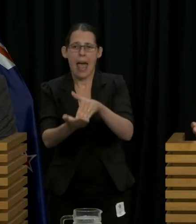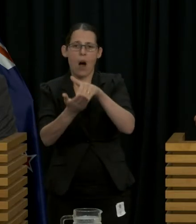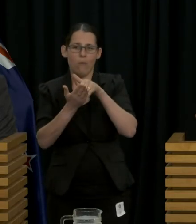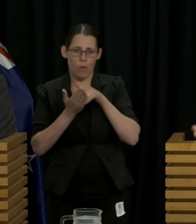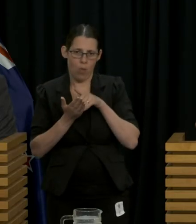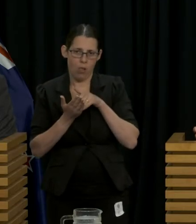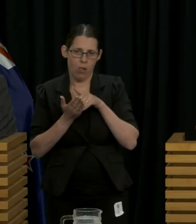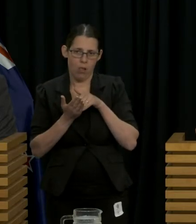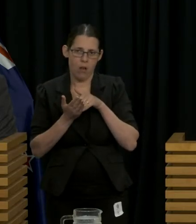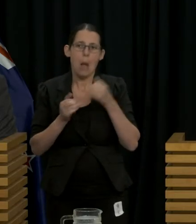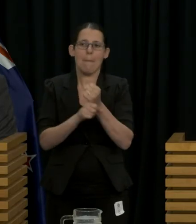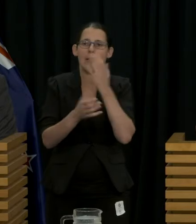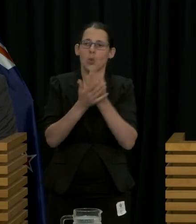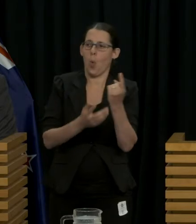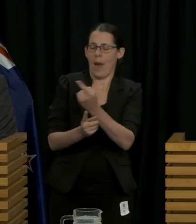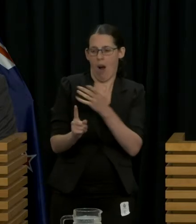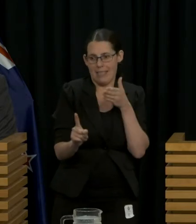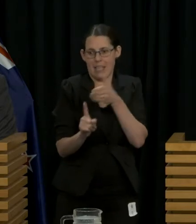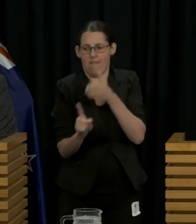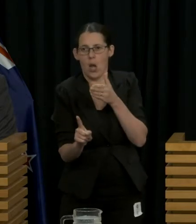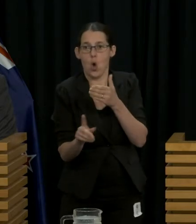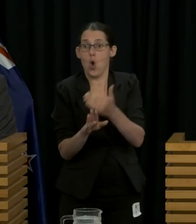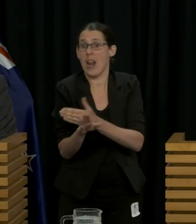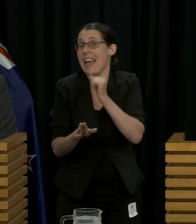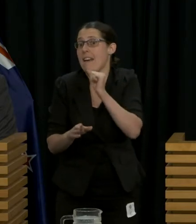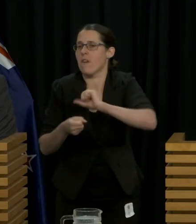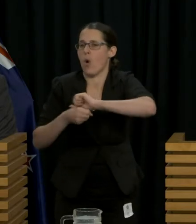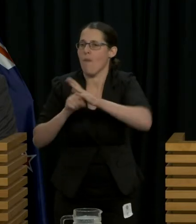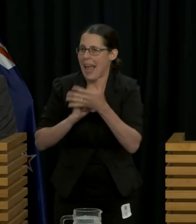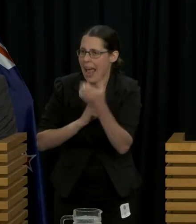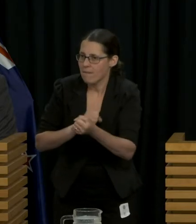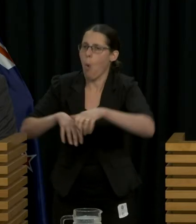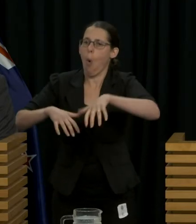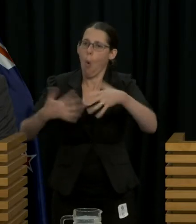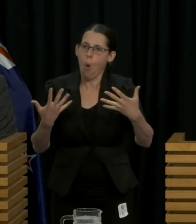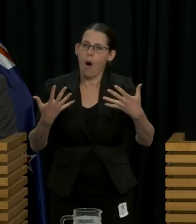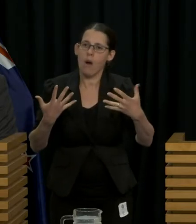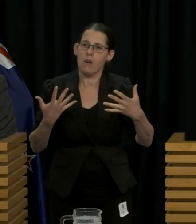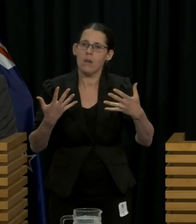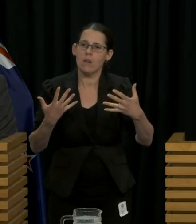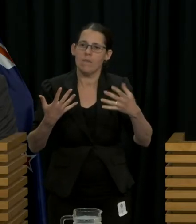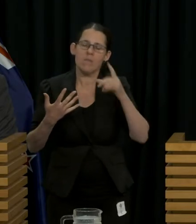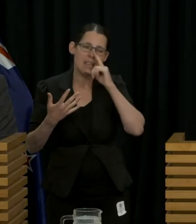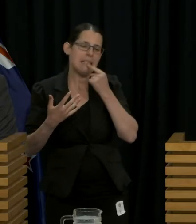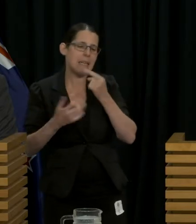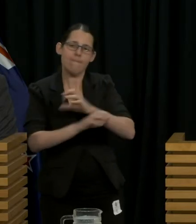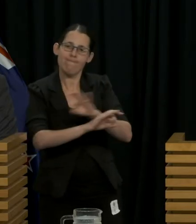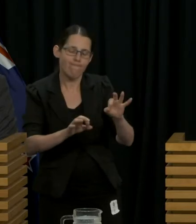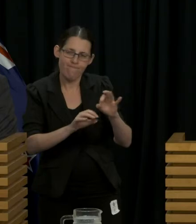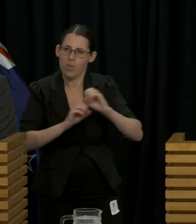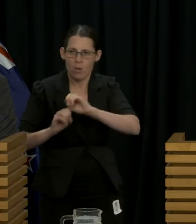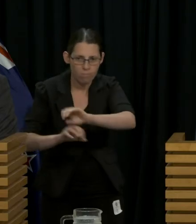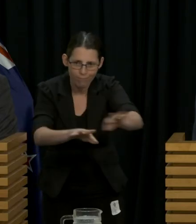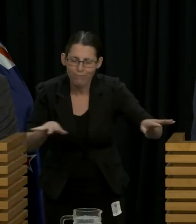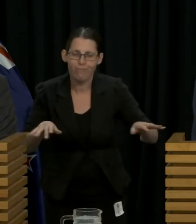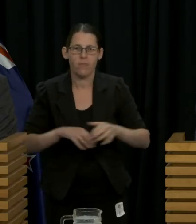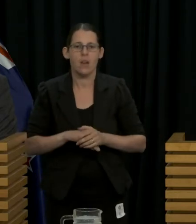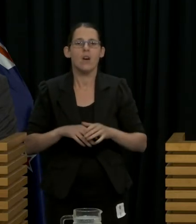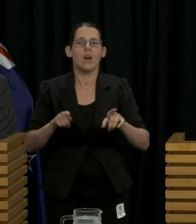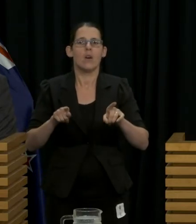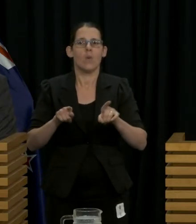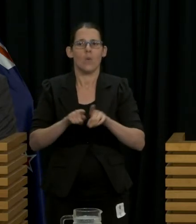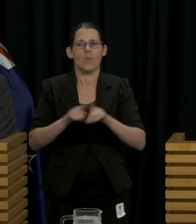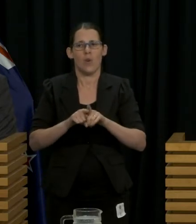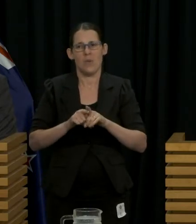that we are detecting early or ruling out any community transmission. I also want to finish, of course, with the usual plug for the use